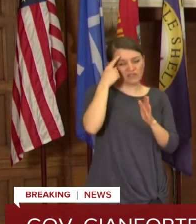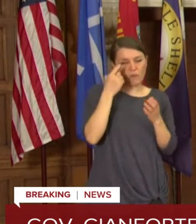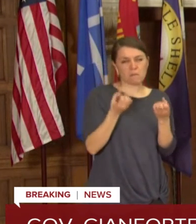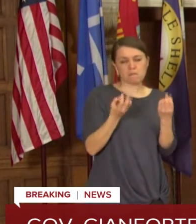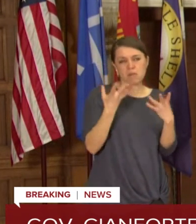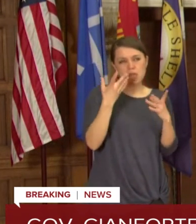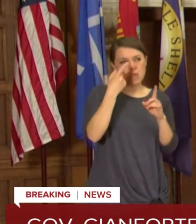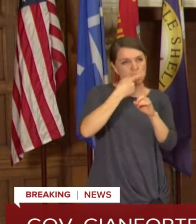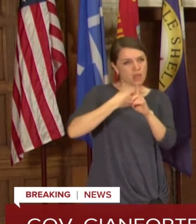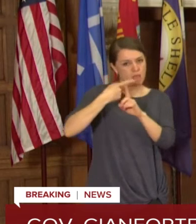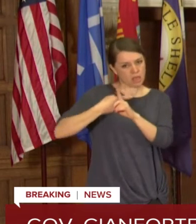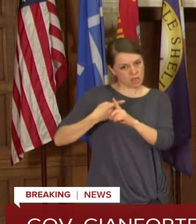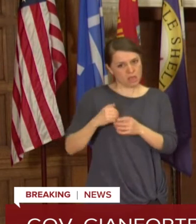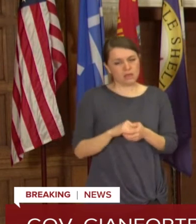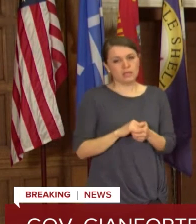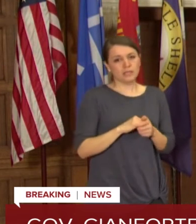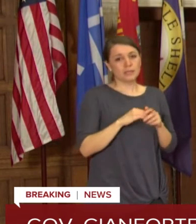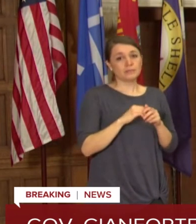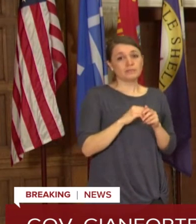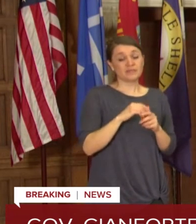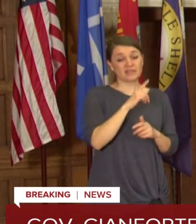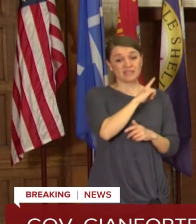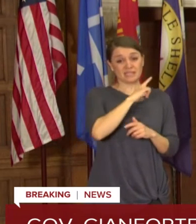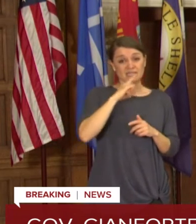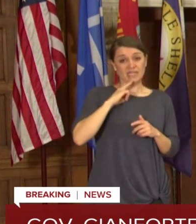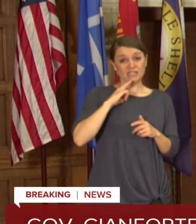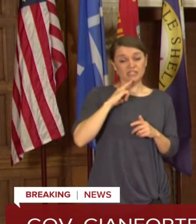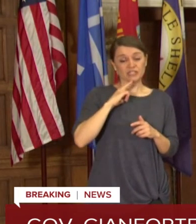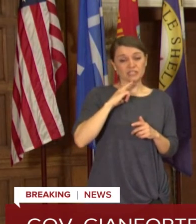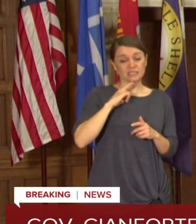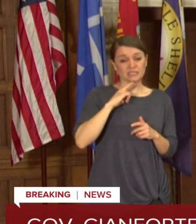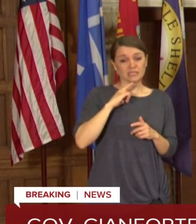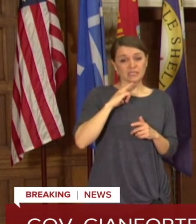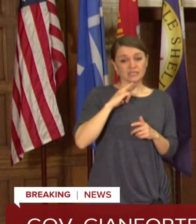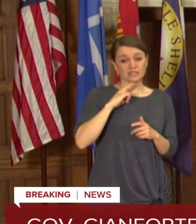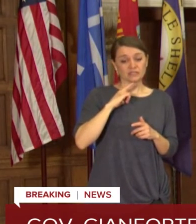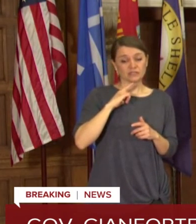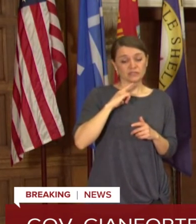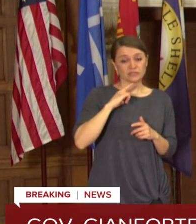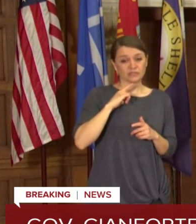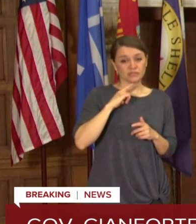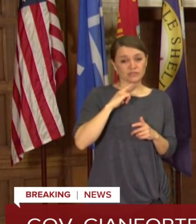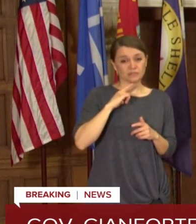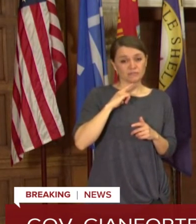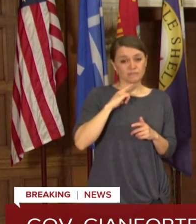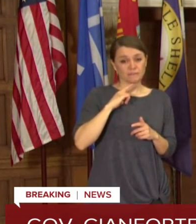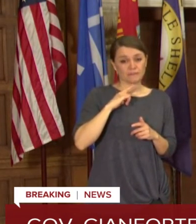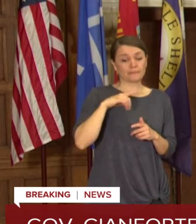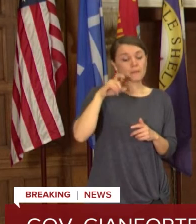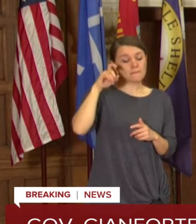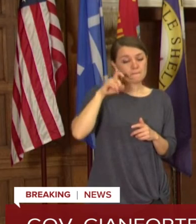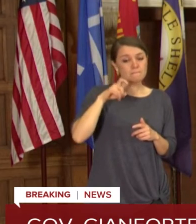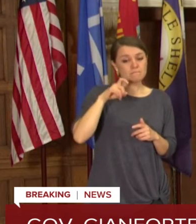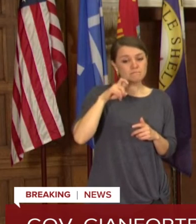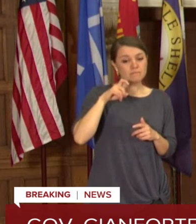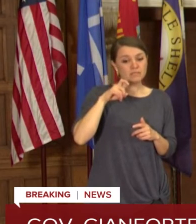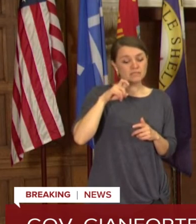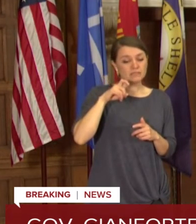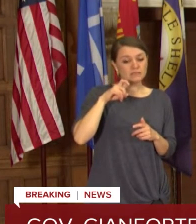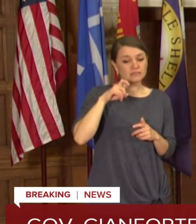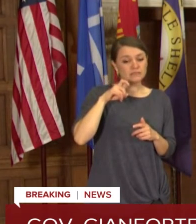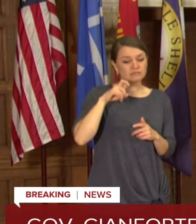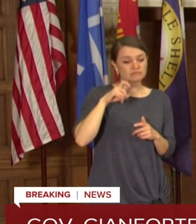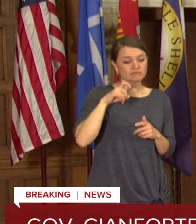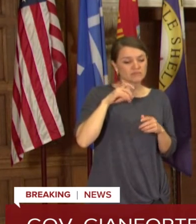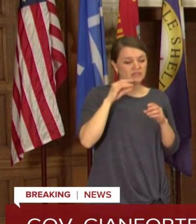months, and the legislature are the ones that have to appropriate this money, and we're coordinating with them on that. Thank